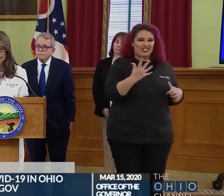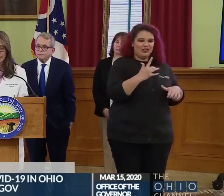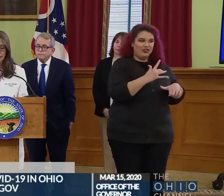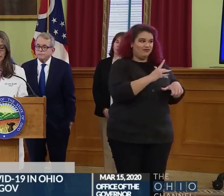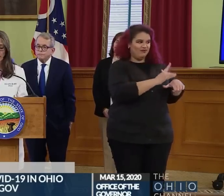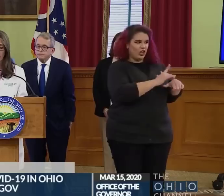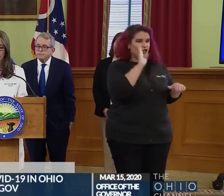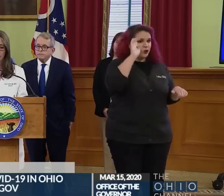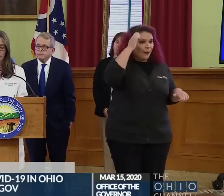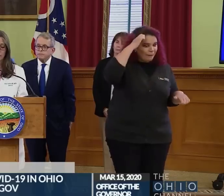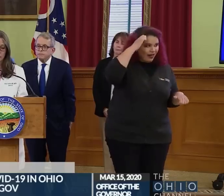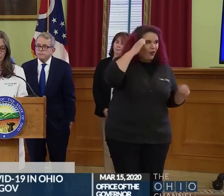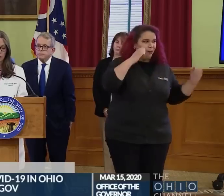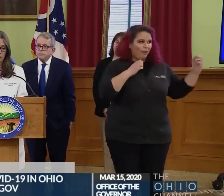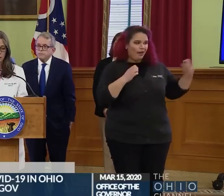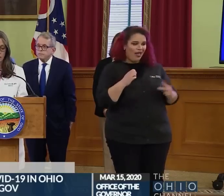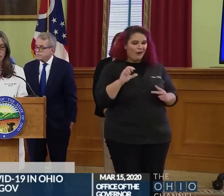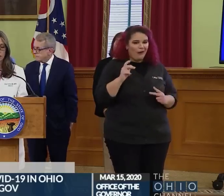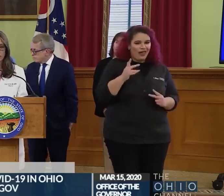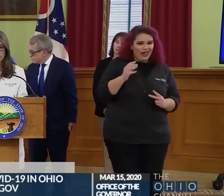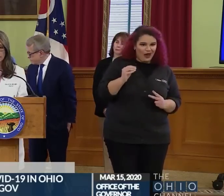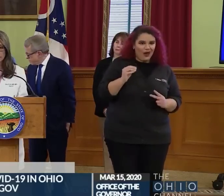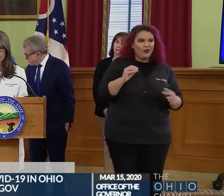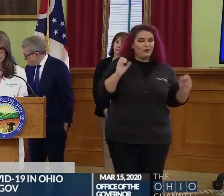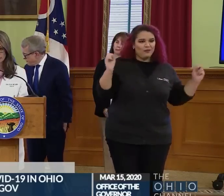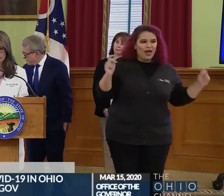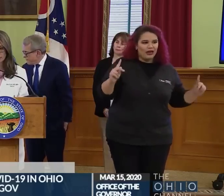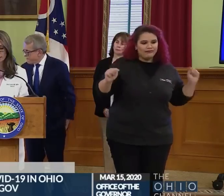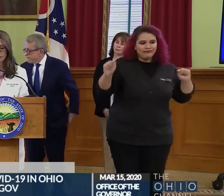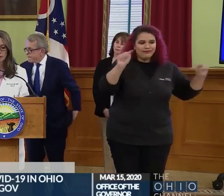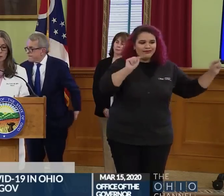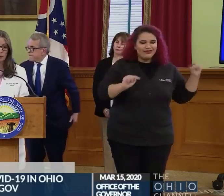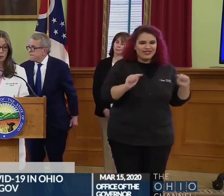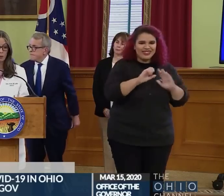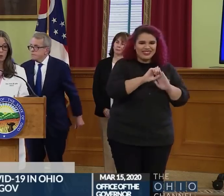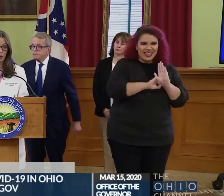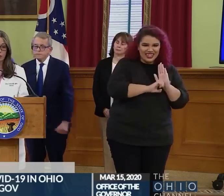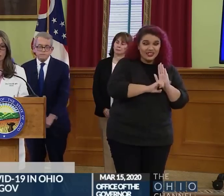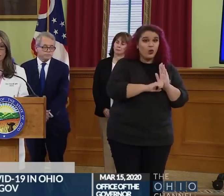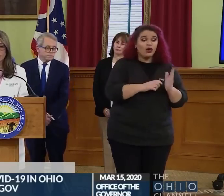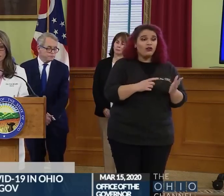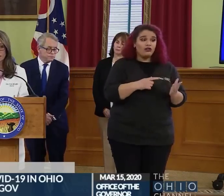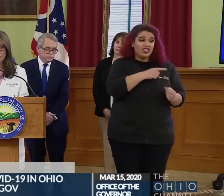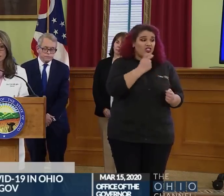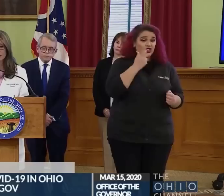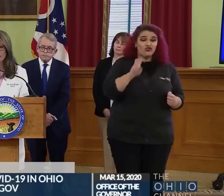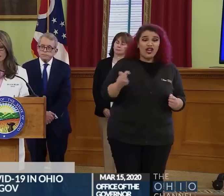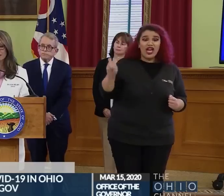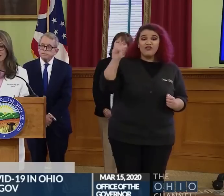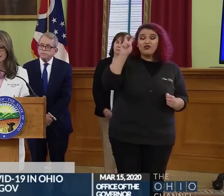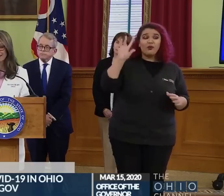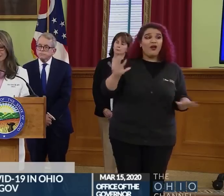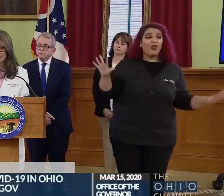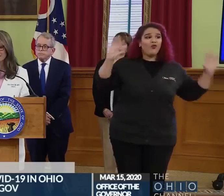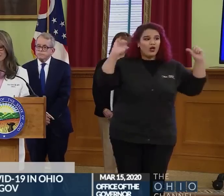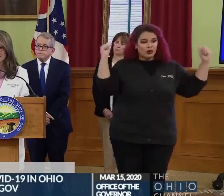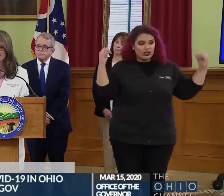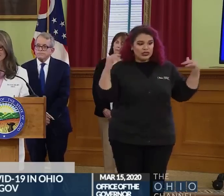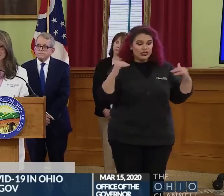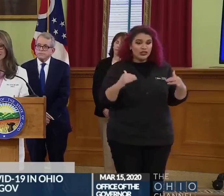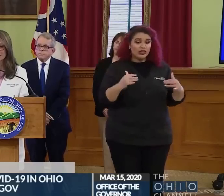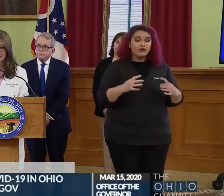today. People are returning home from a variety of places, but people are also very rapidly coming into contact with